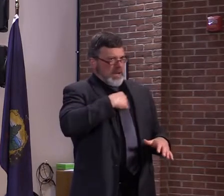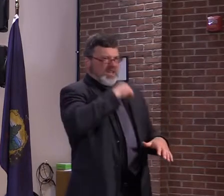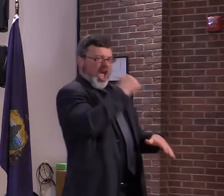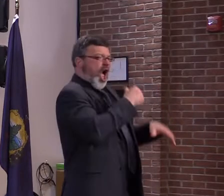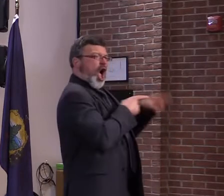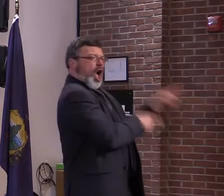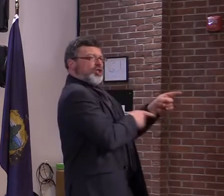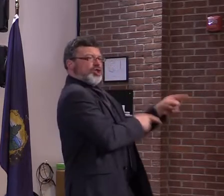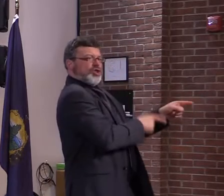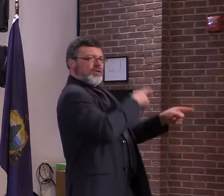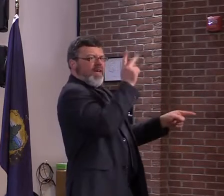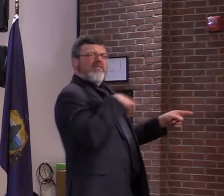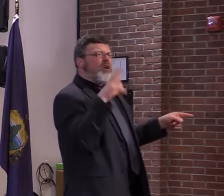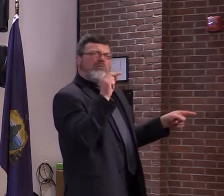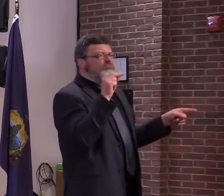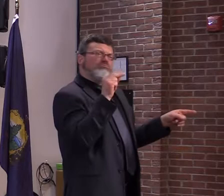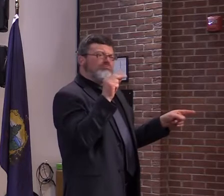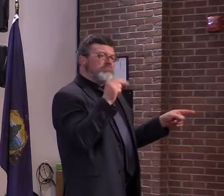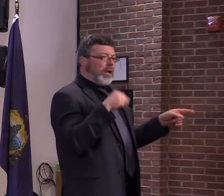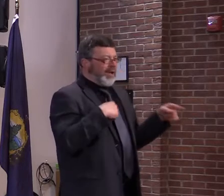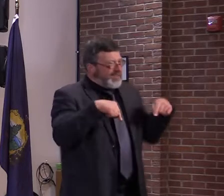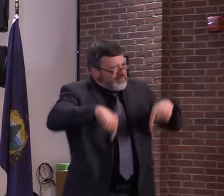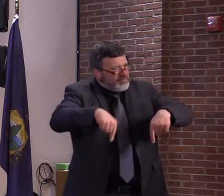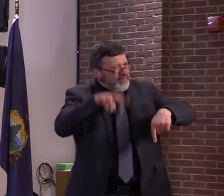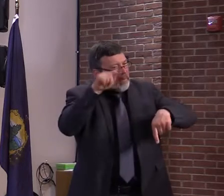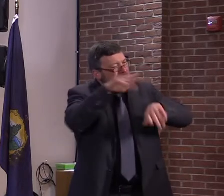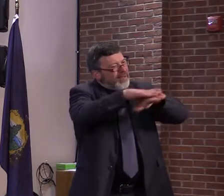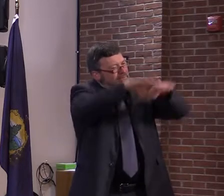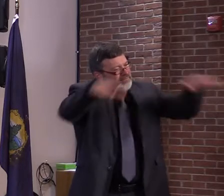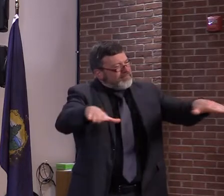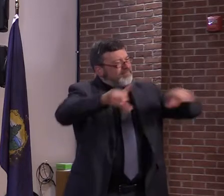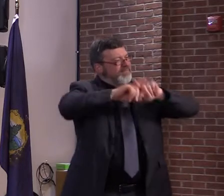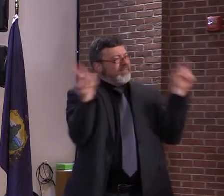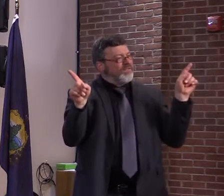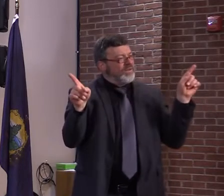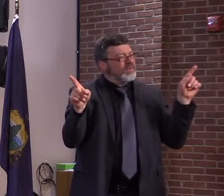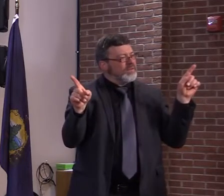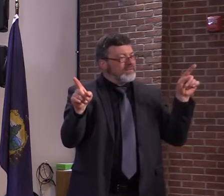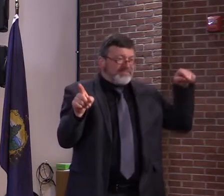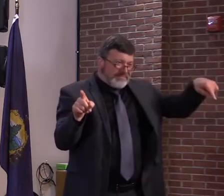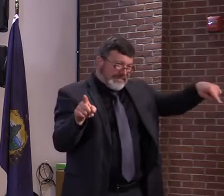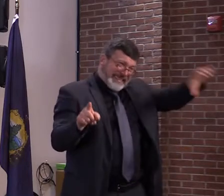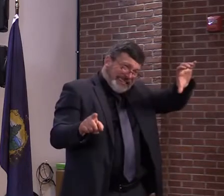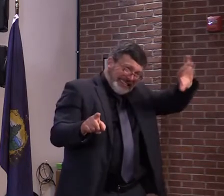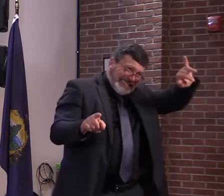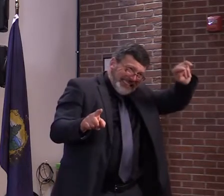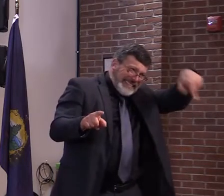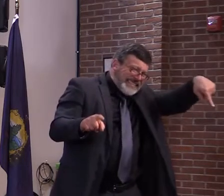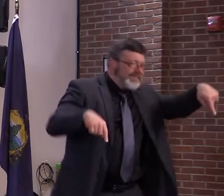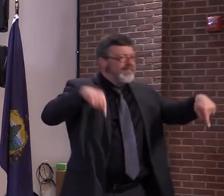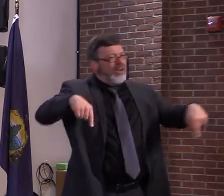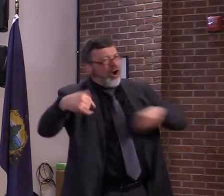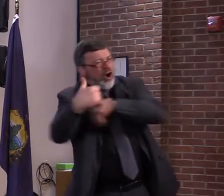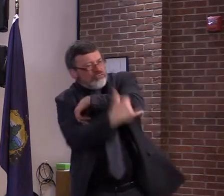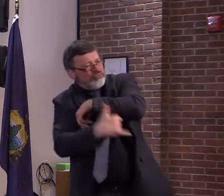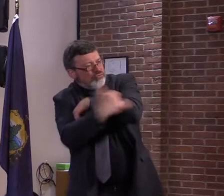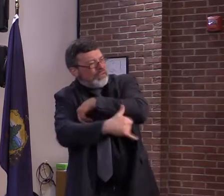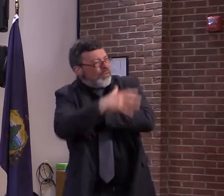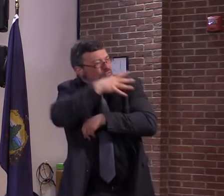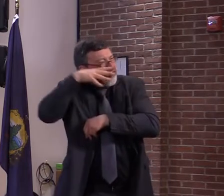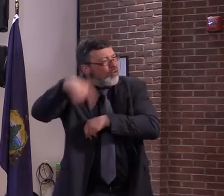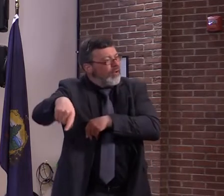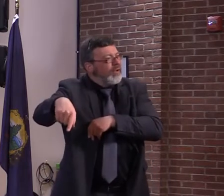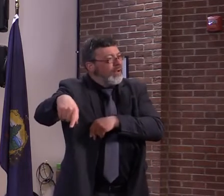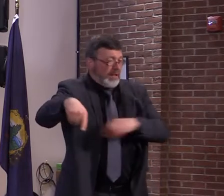a much densely populated urban setting with a much more diverse population than we have in Vermont, and I can respect